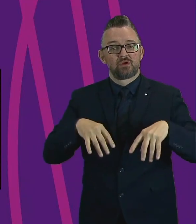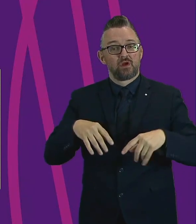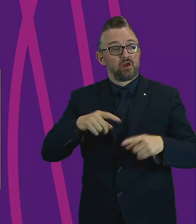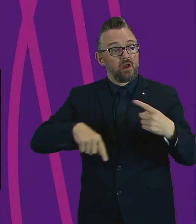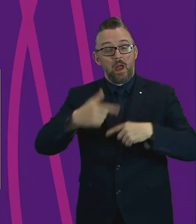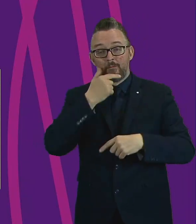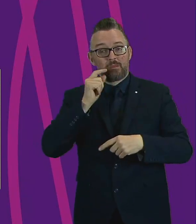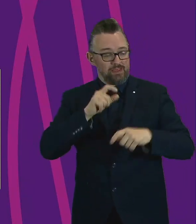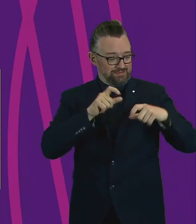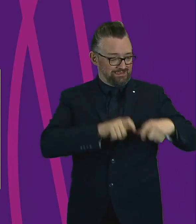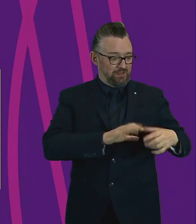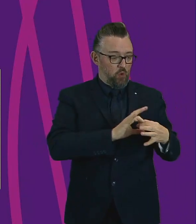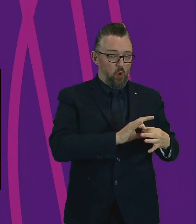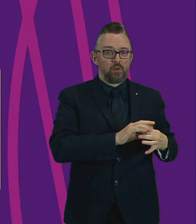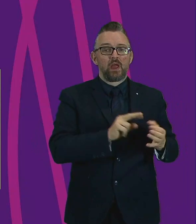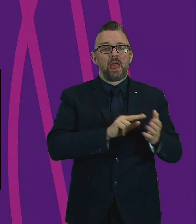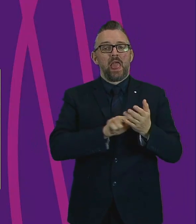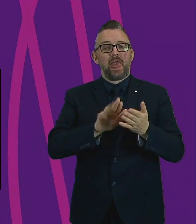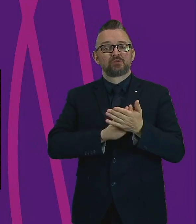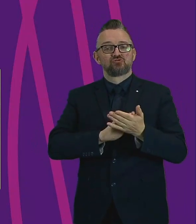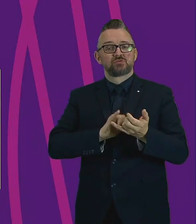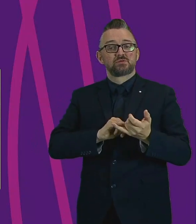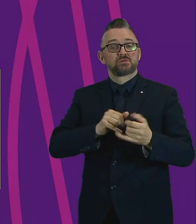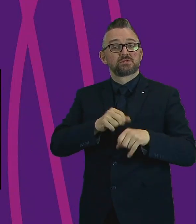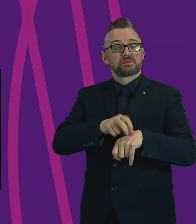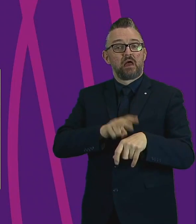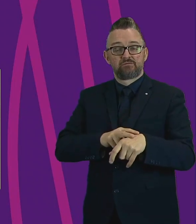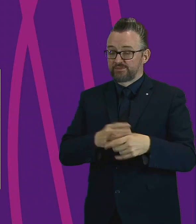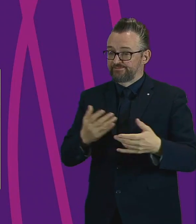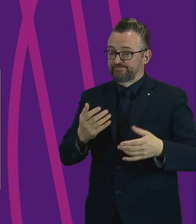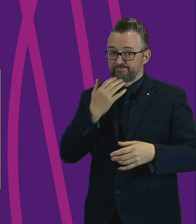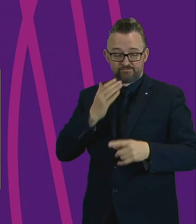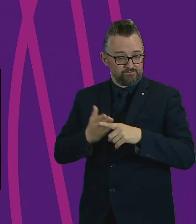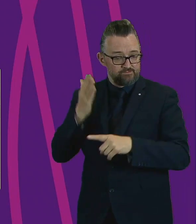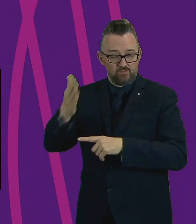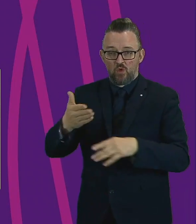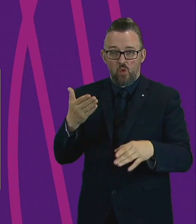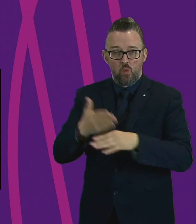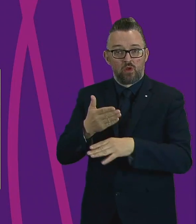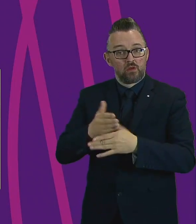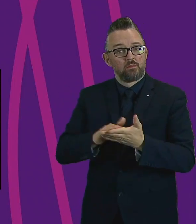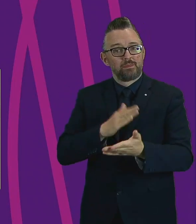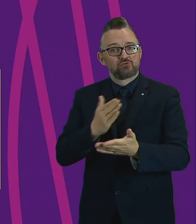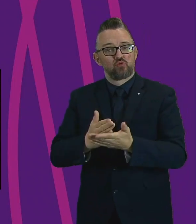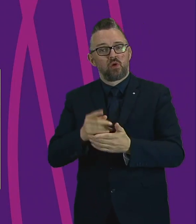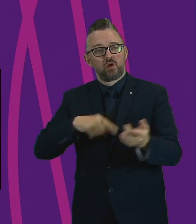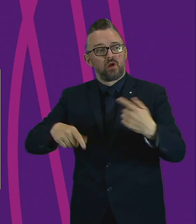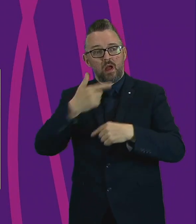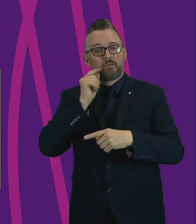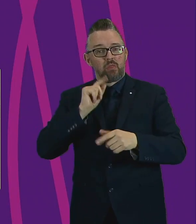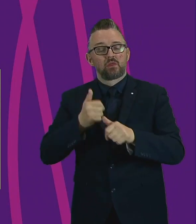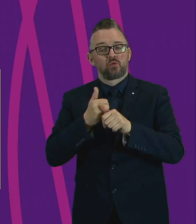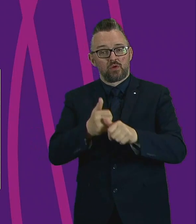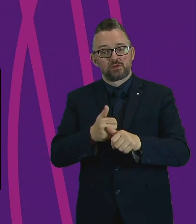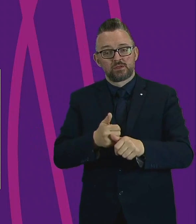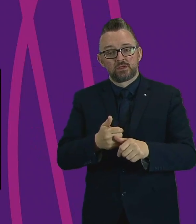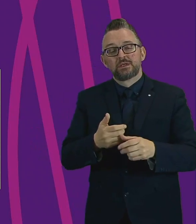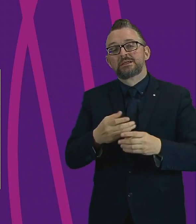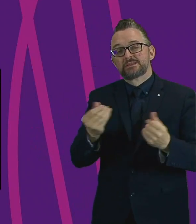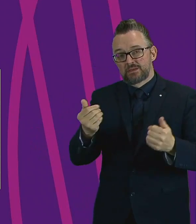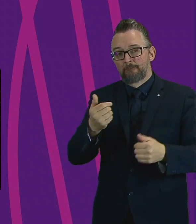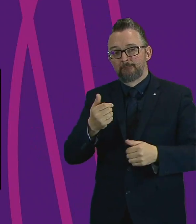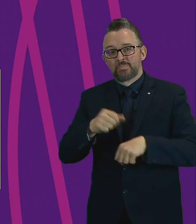home, NHS staff have been putting themselves in harm's way to provide the help and care that people need. Sadly, many have had to make